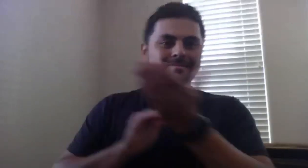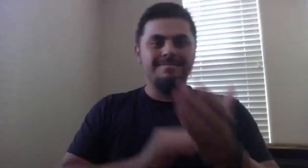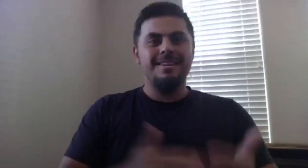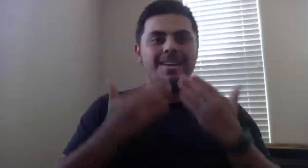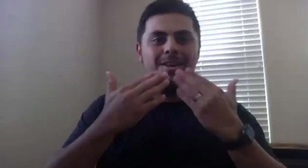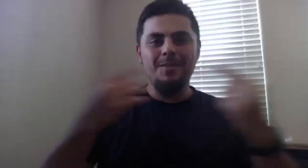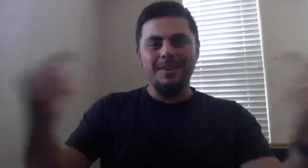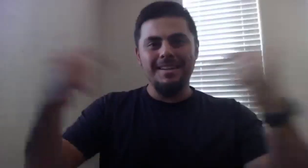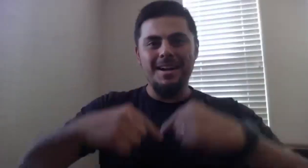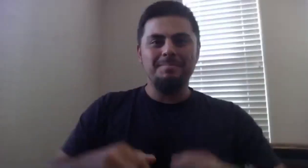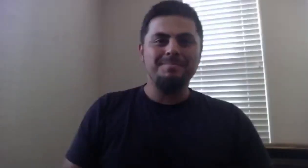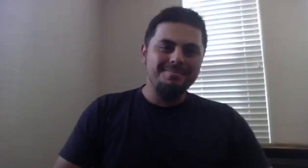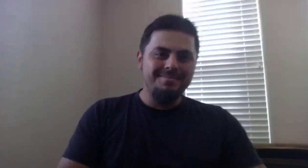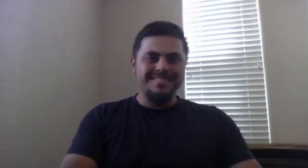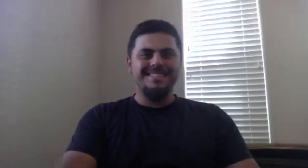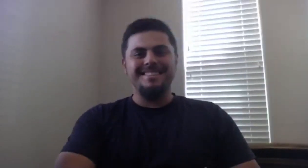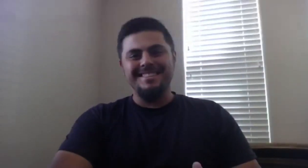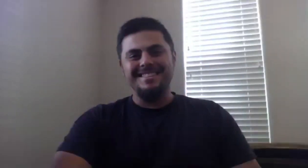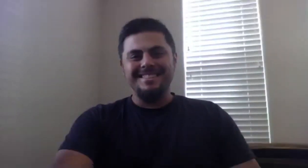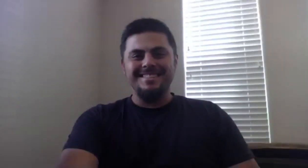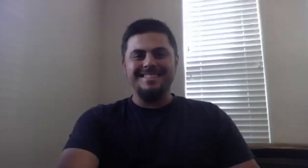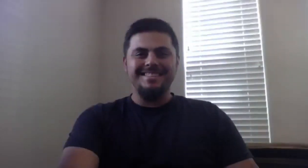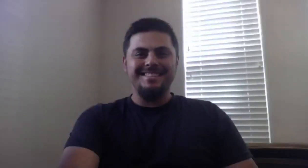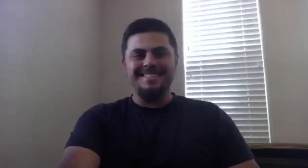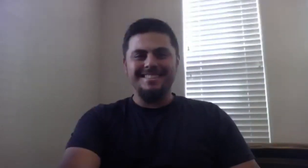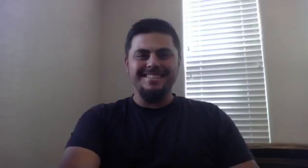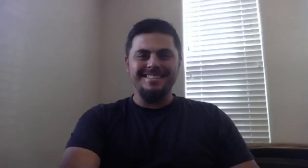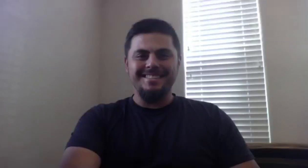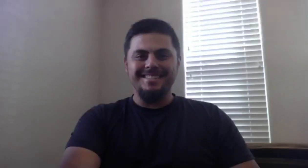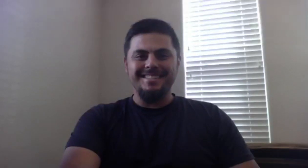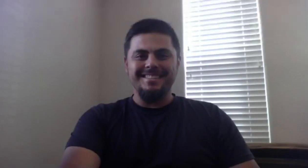to the DCS Pulse. So thank you so much for coming.